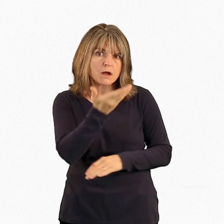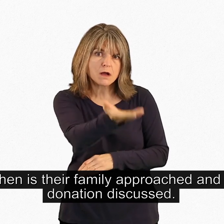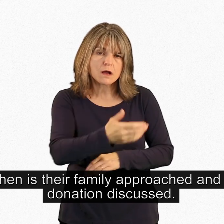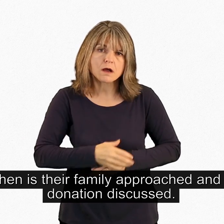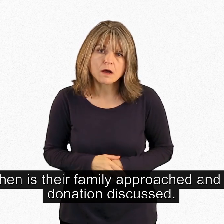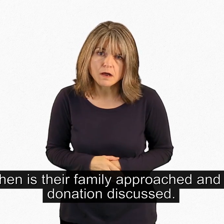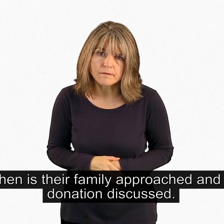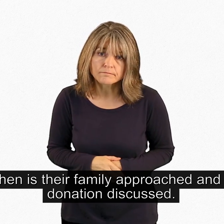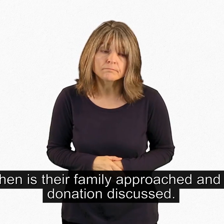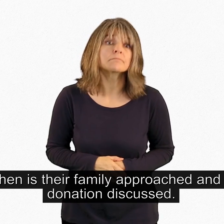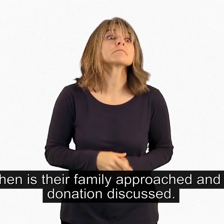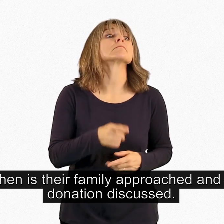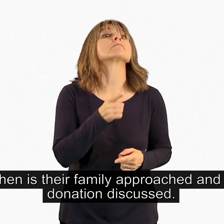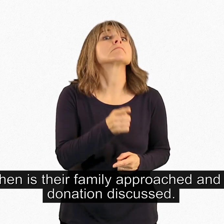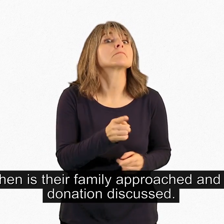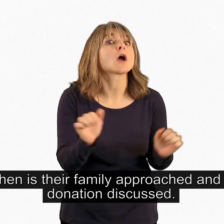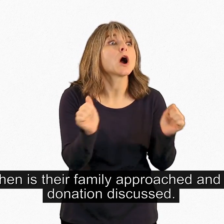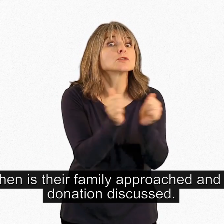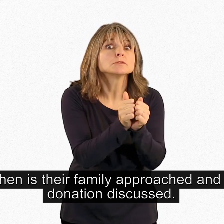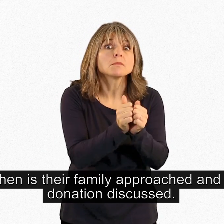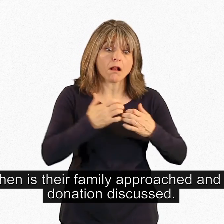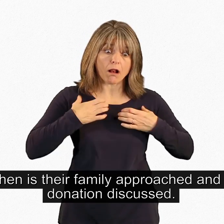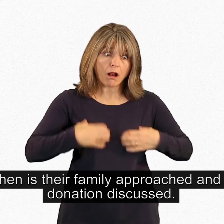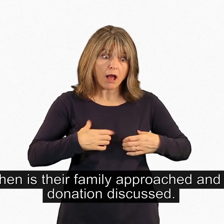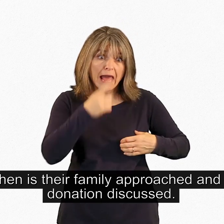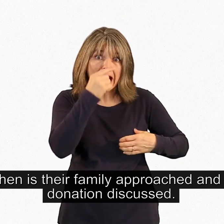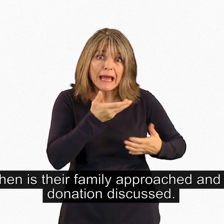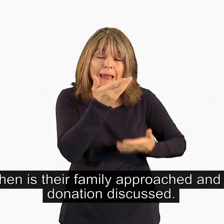Only then is their family approached and organ donation discussed